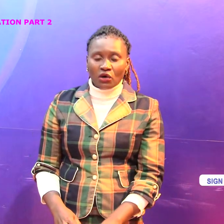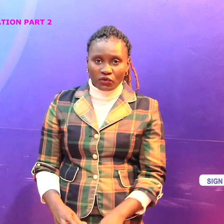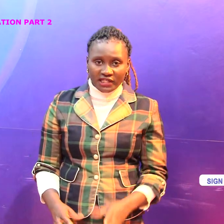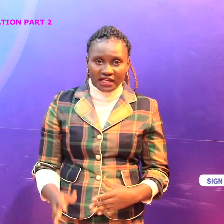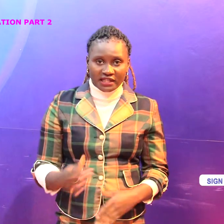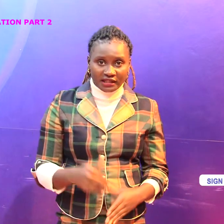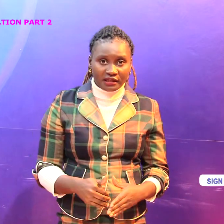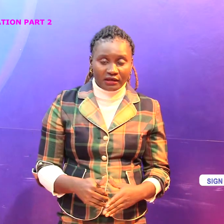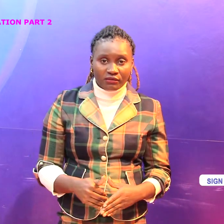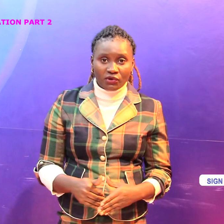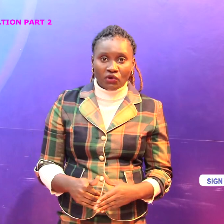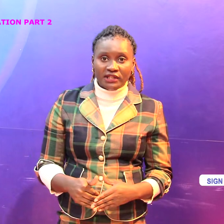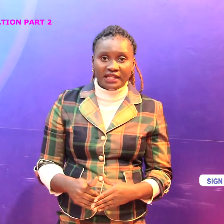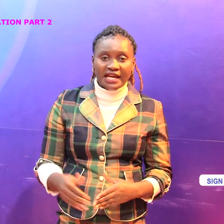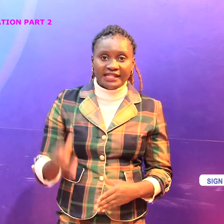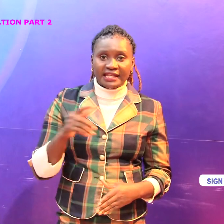we change it because he has